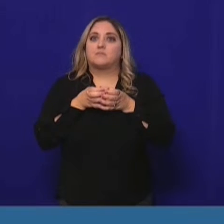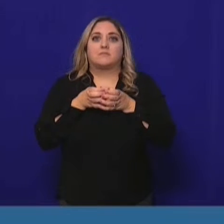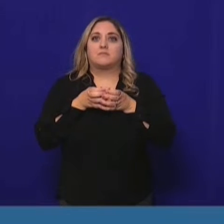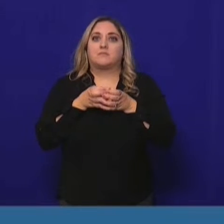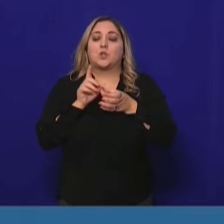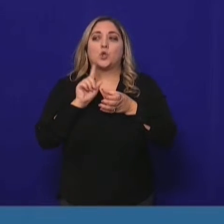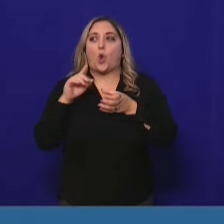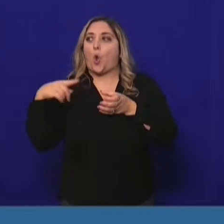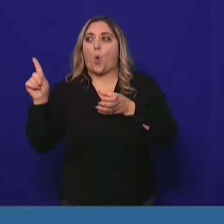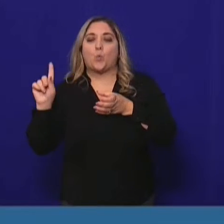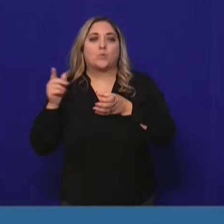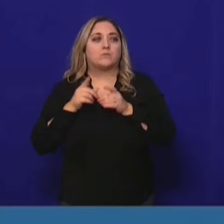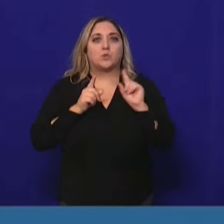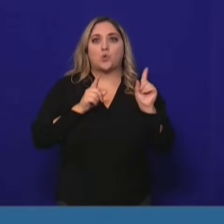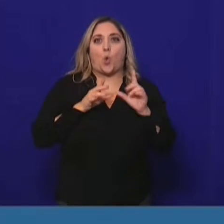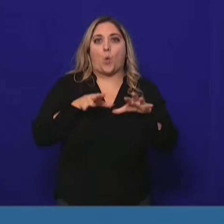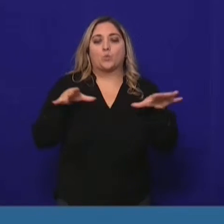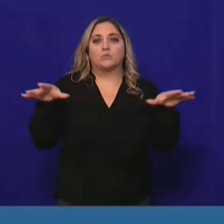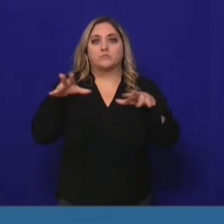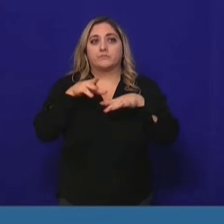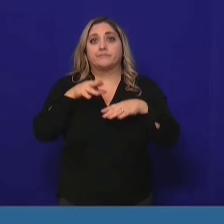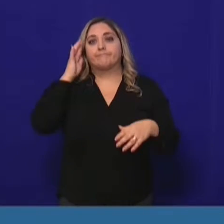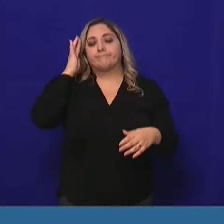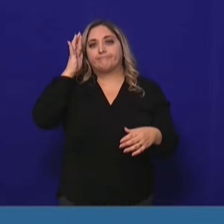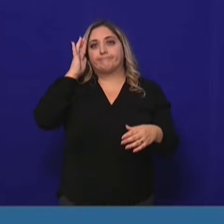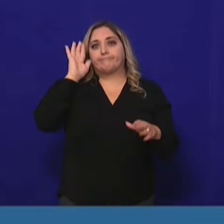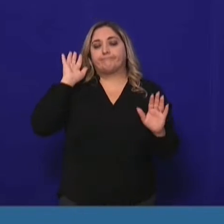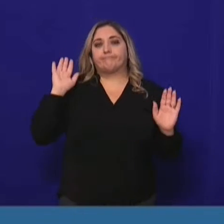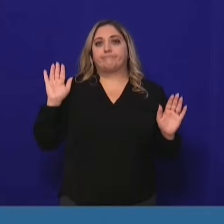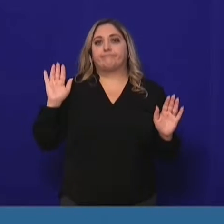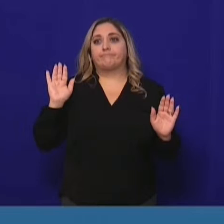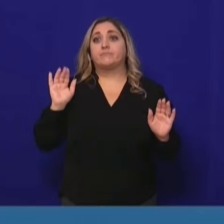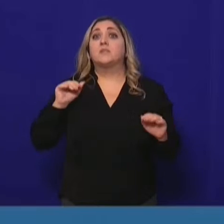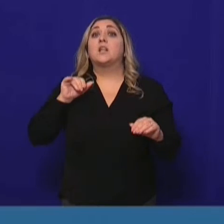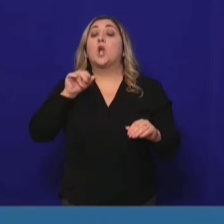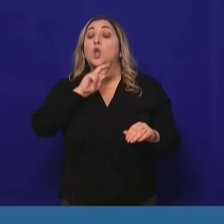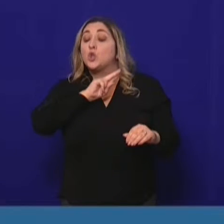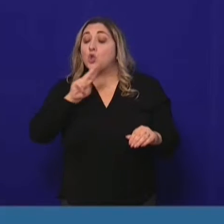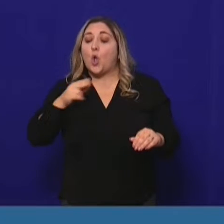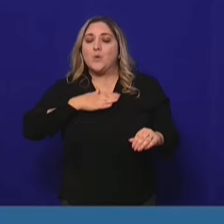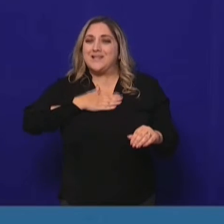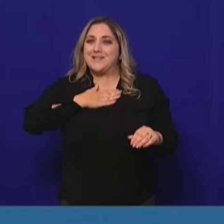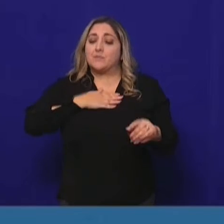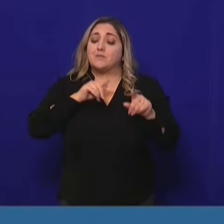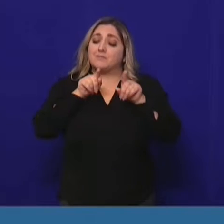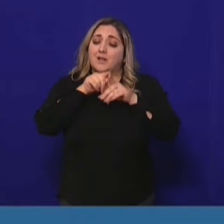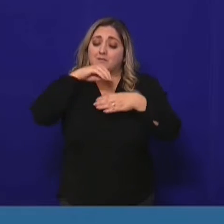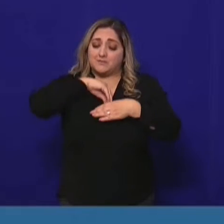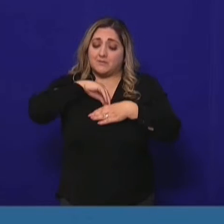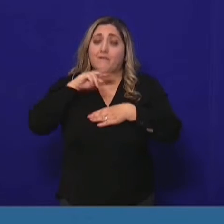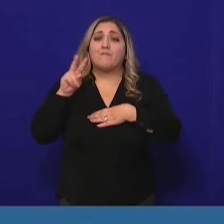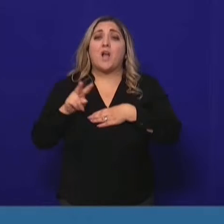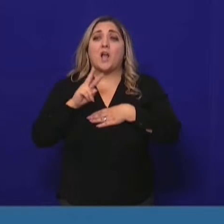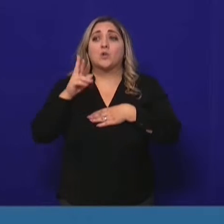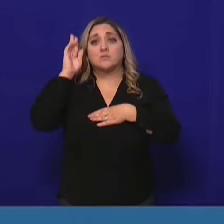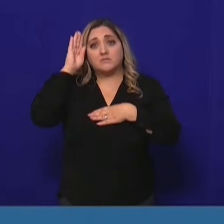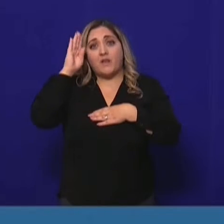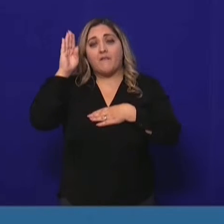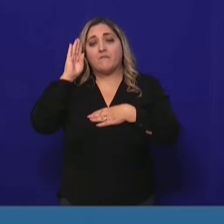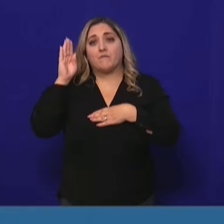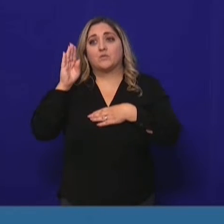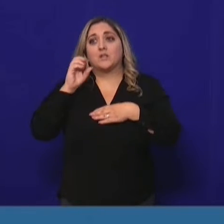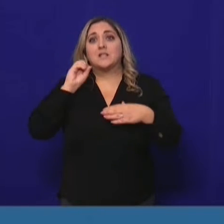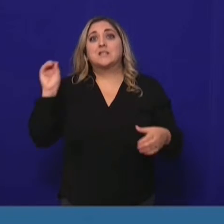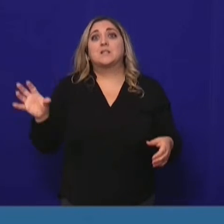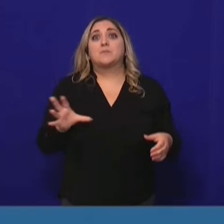people who are positive for COVID, however are asymptomatic, and they can easily transmit it to others, especially if you